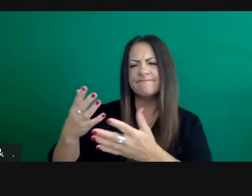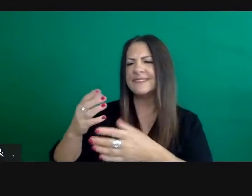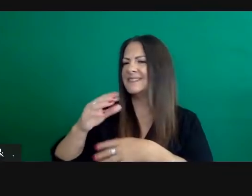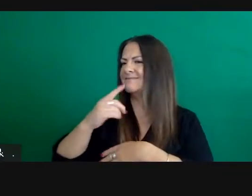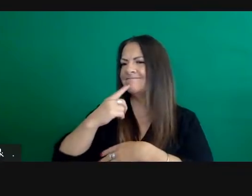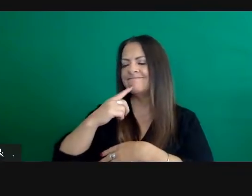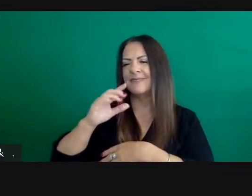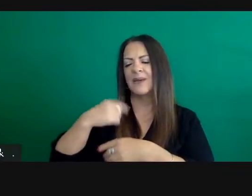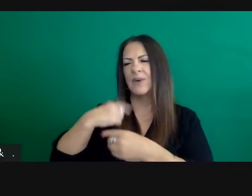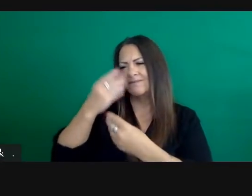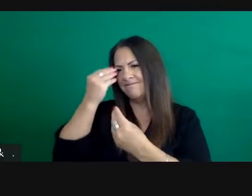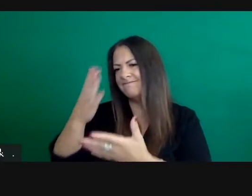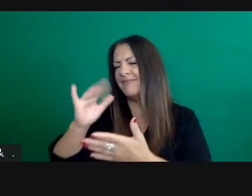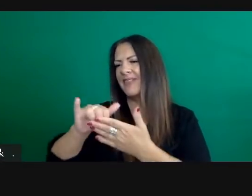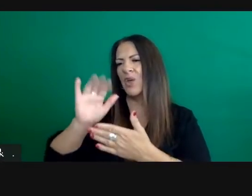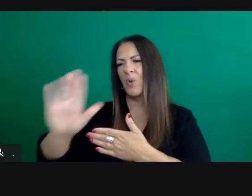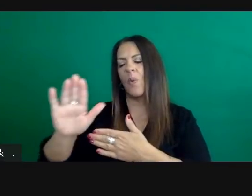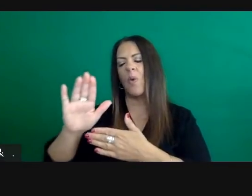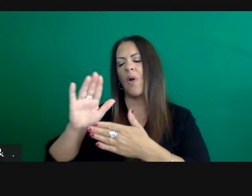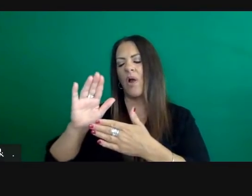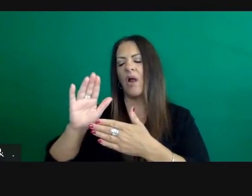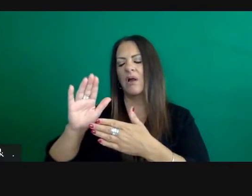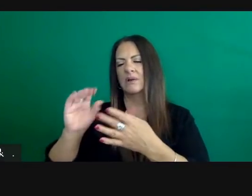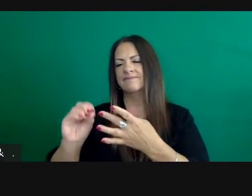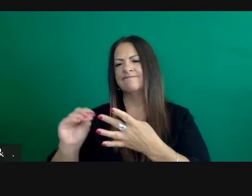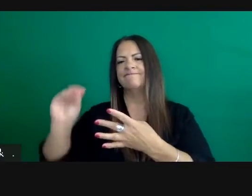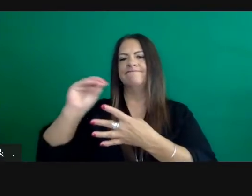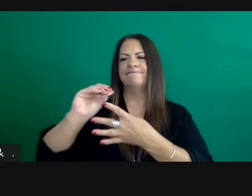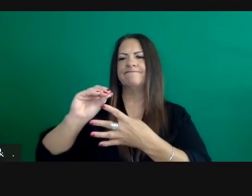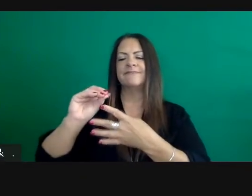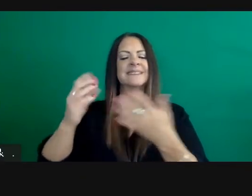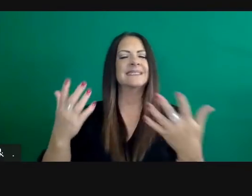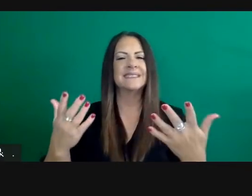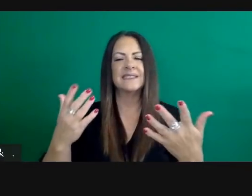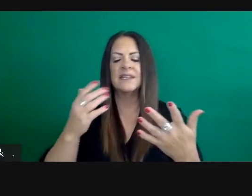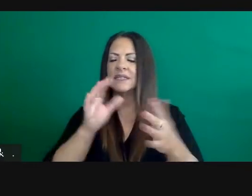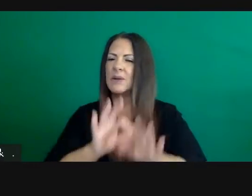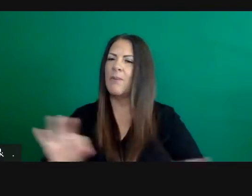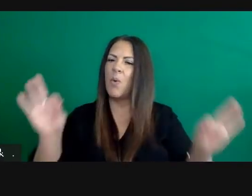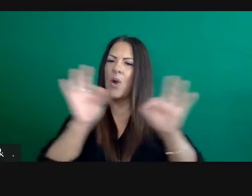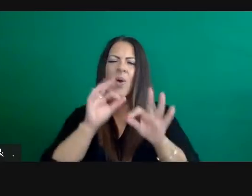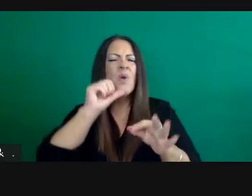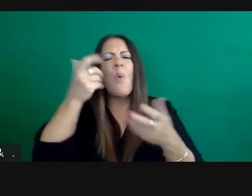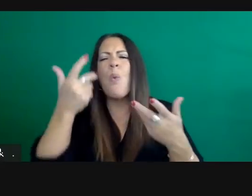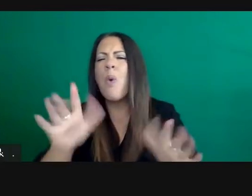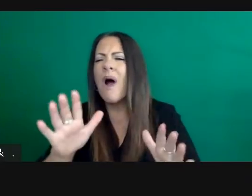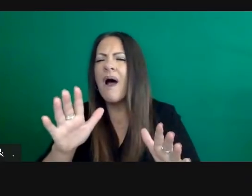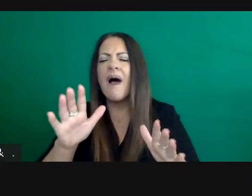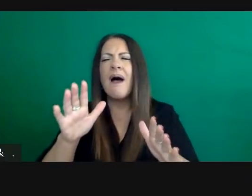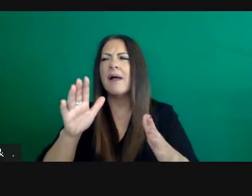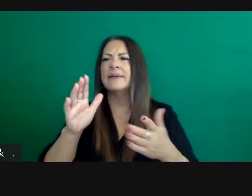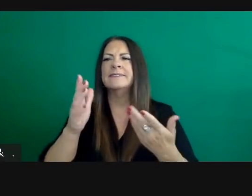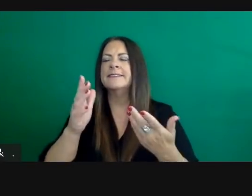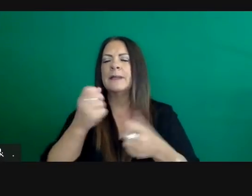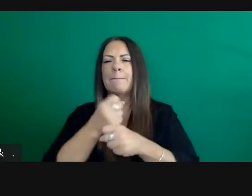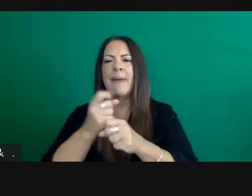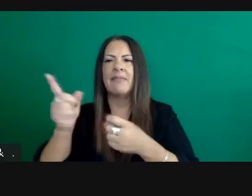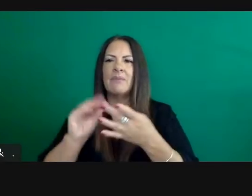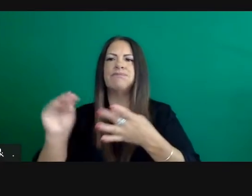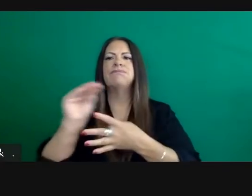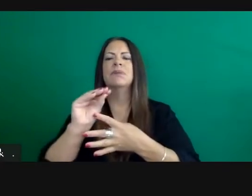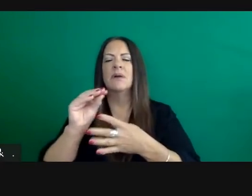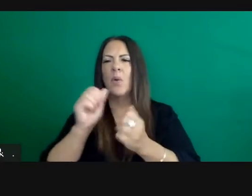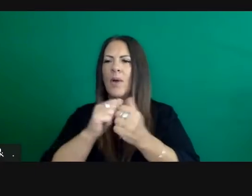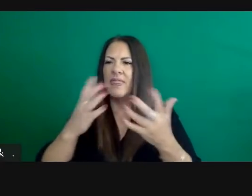is important for communities, is important for the state. We don't want to do it without a significant degree